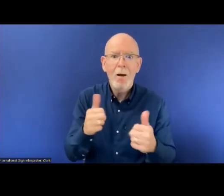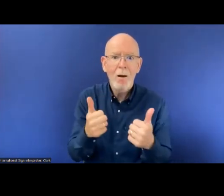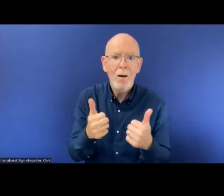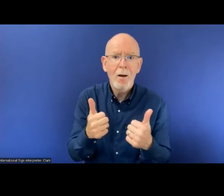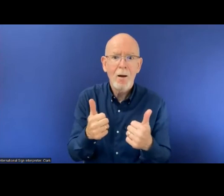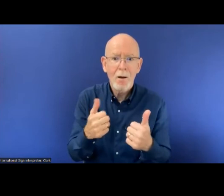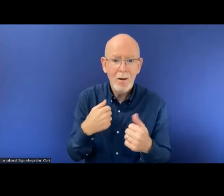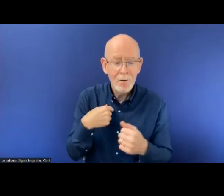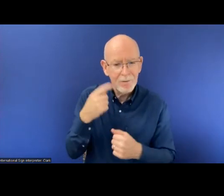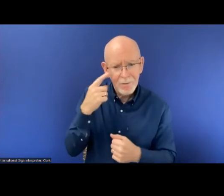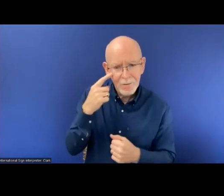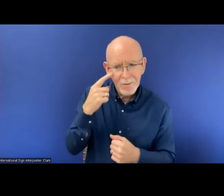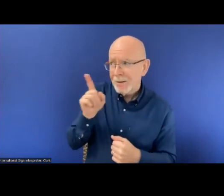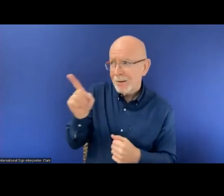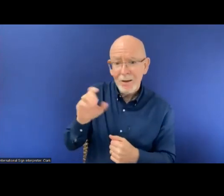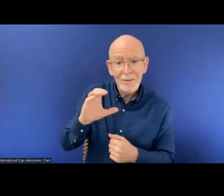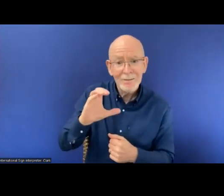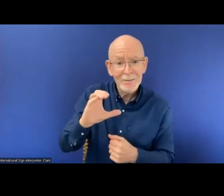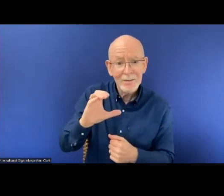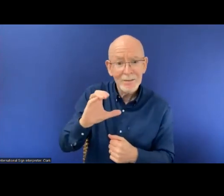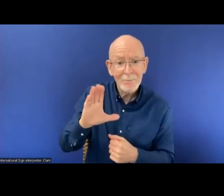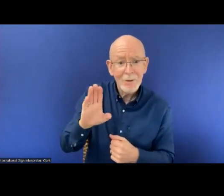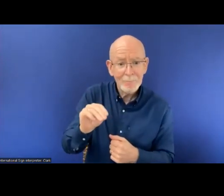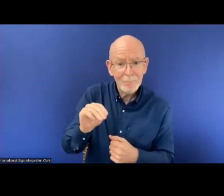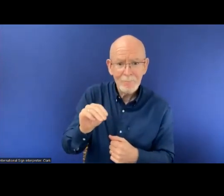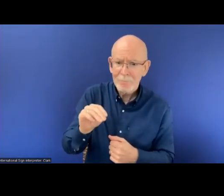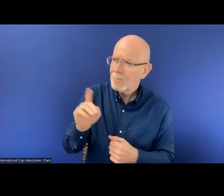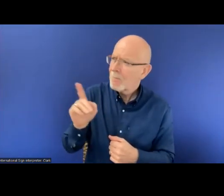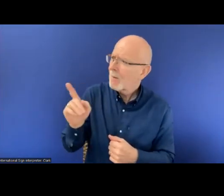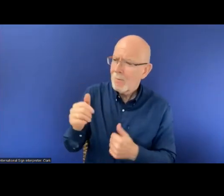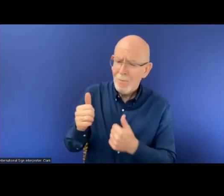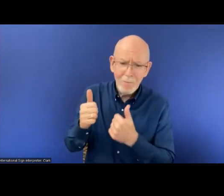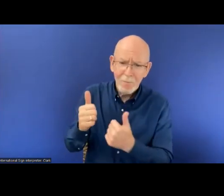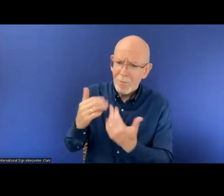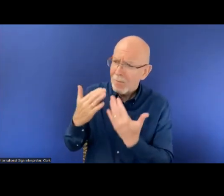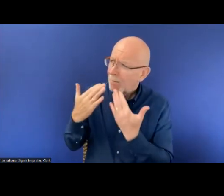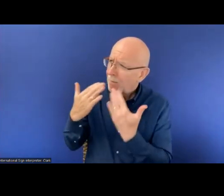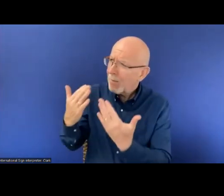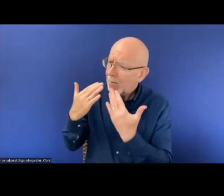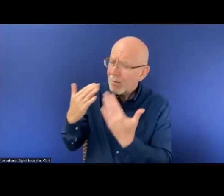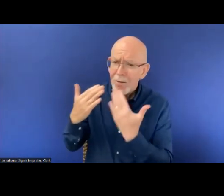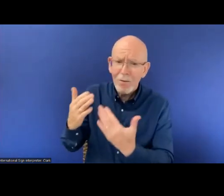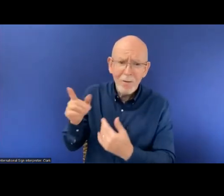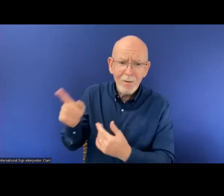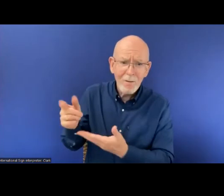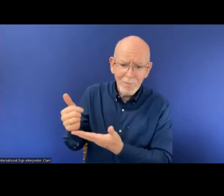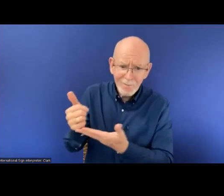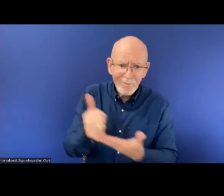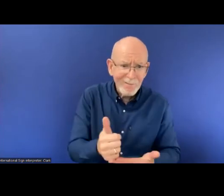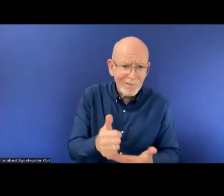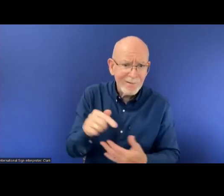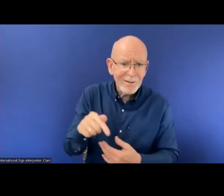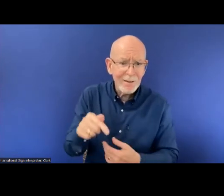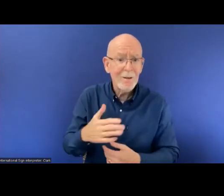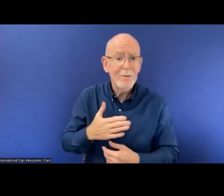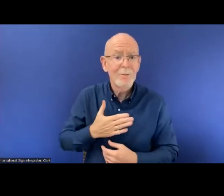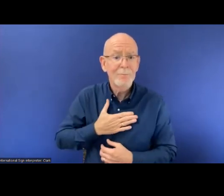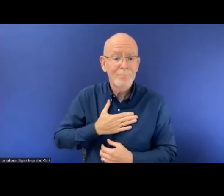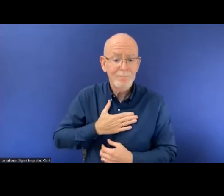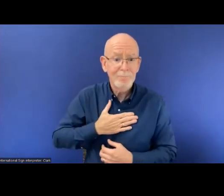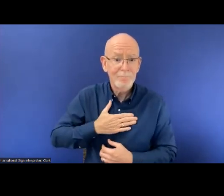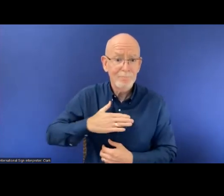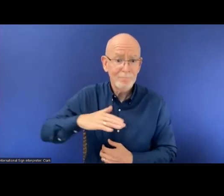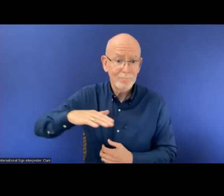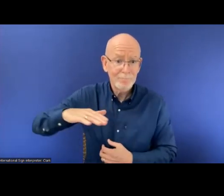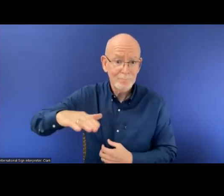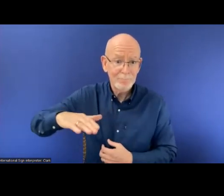is in grade 7 and she's about to write exams. It will really go a long way in helping. It's a program that we really appreciate, and